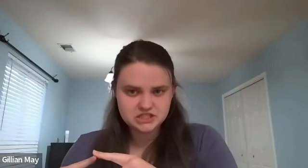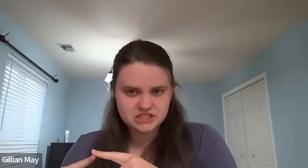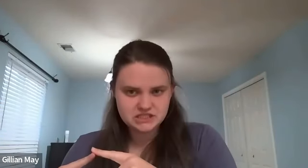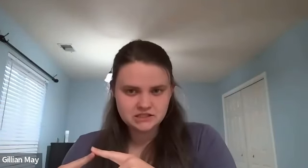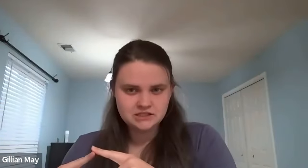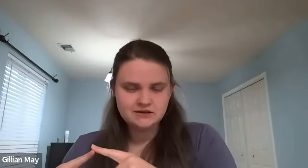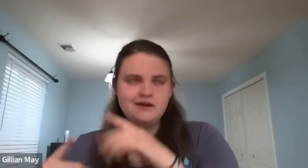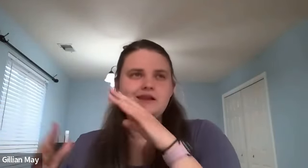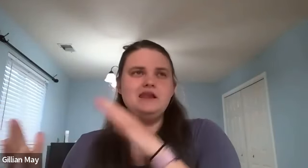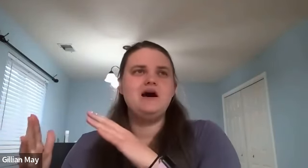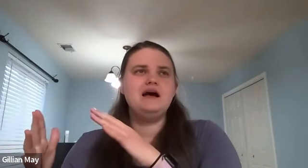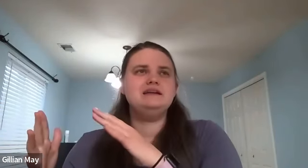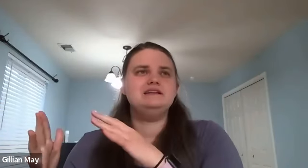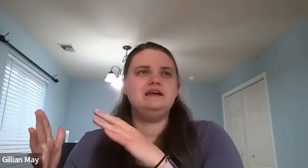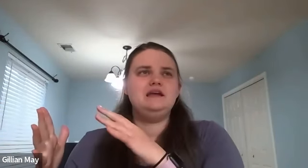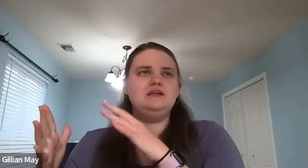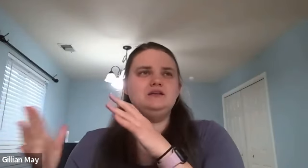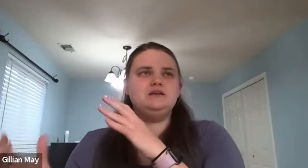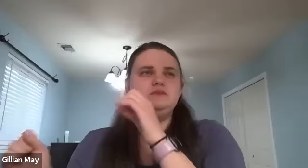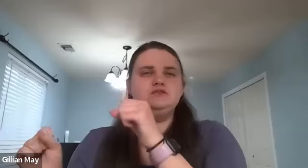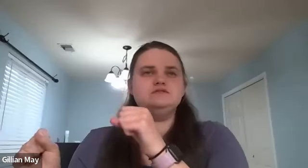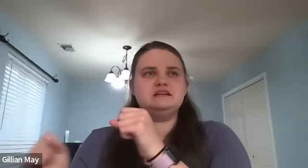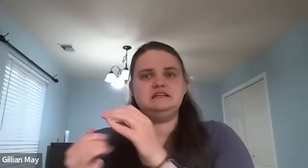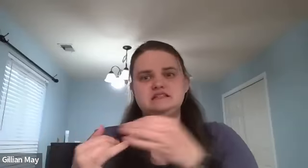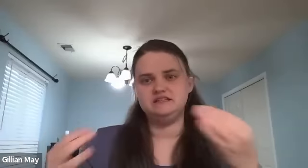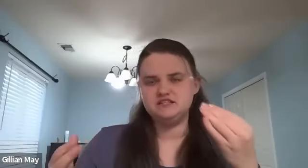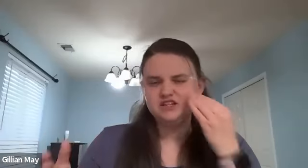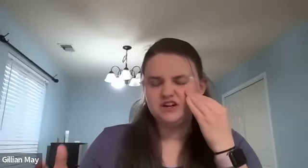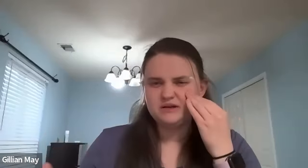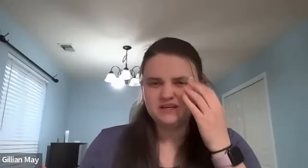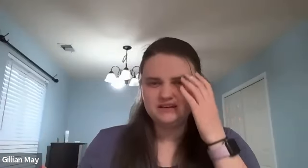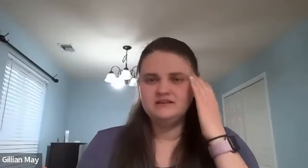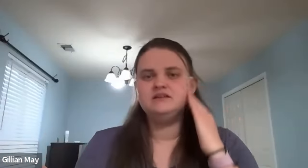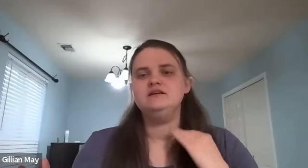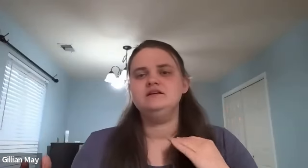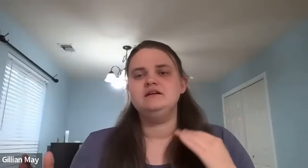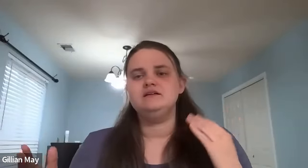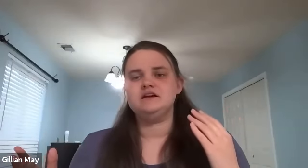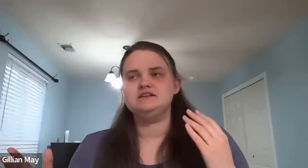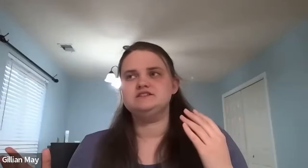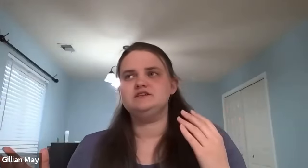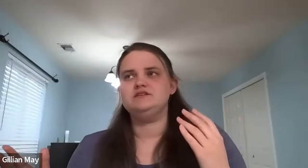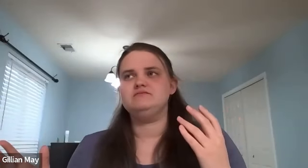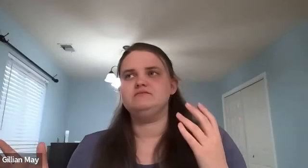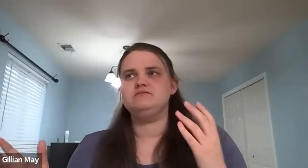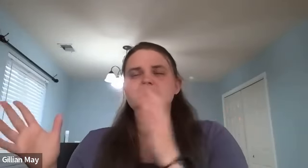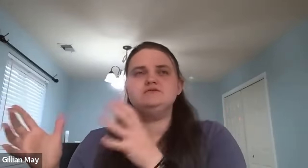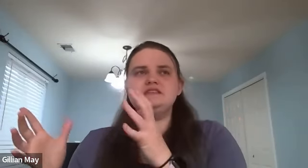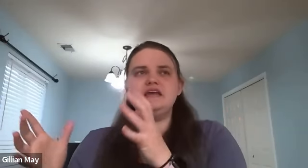question, not can be used as a sentence. You know what I mean? Because we use that as,